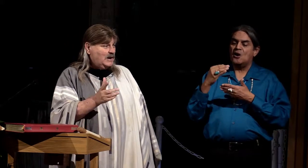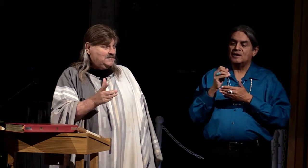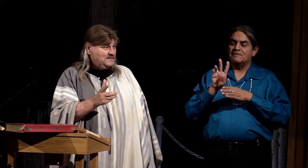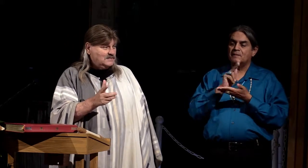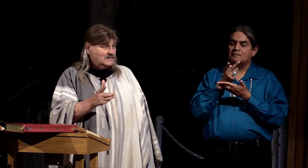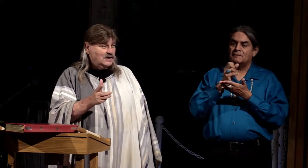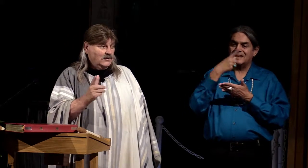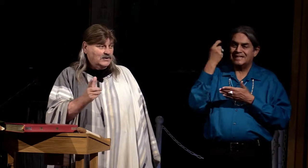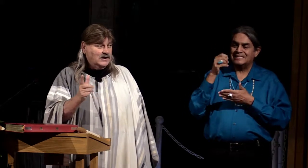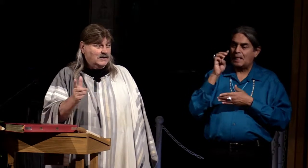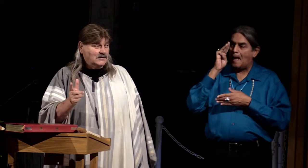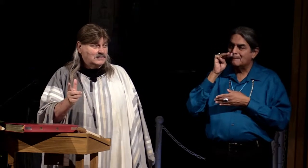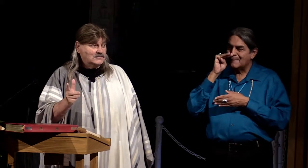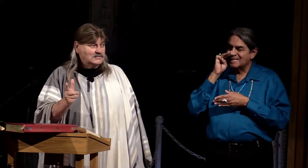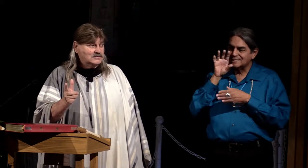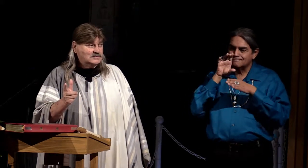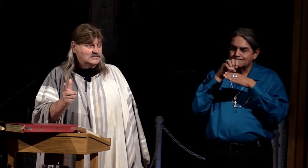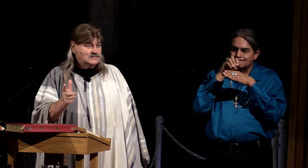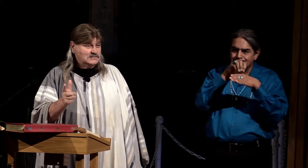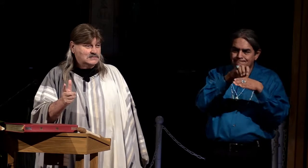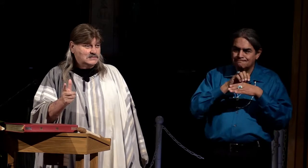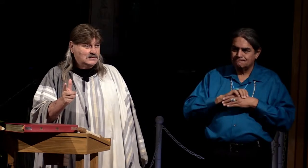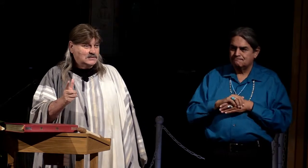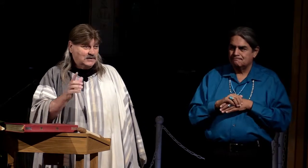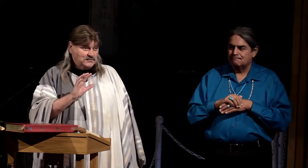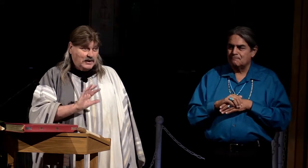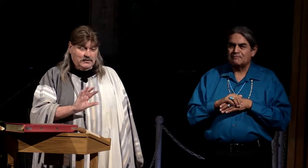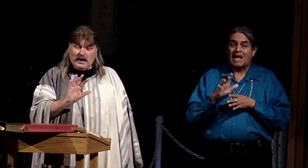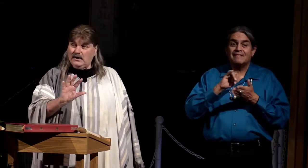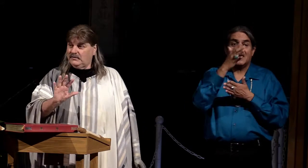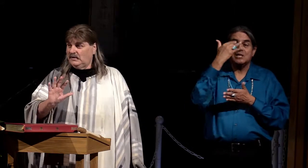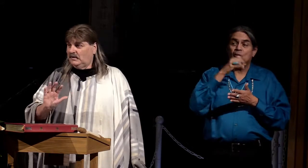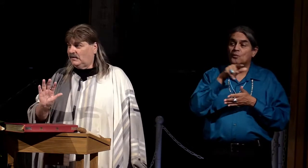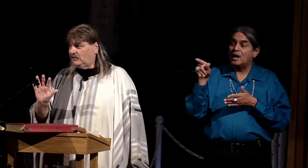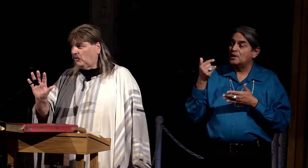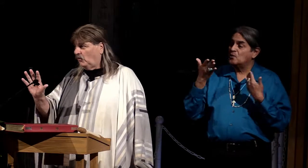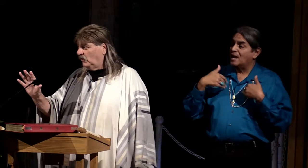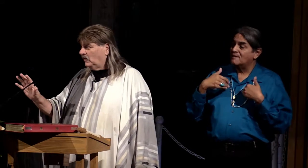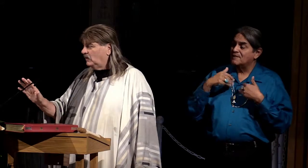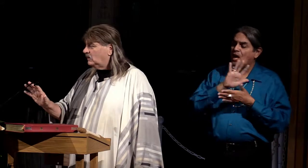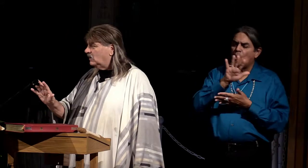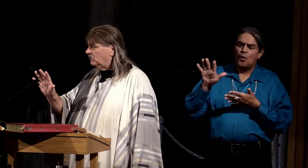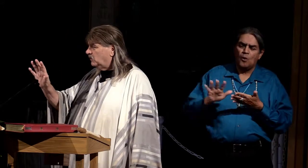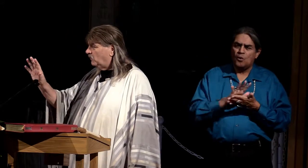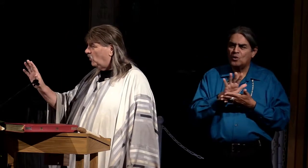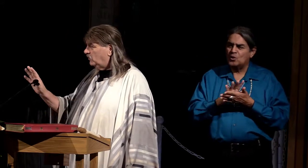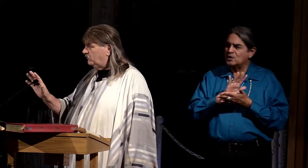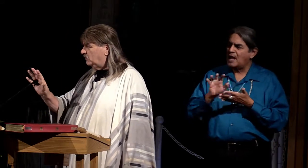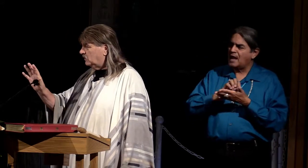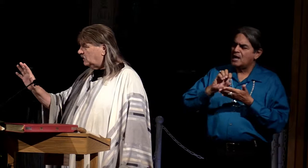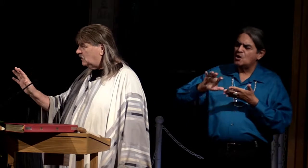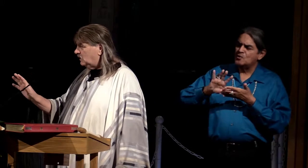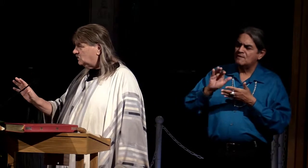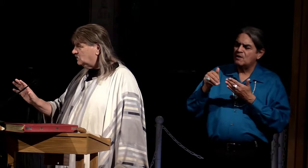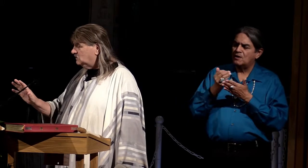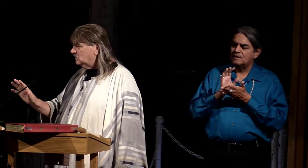the mice are going to get it. So that's why you have that whole getting rid of all the food